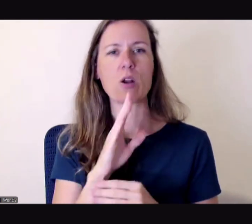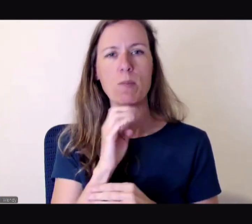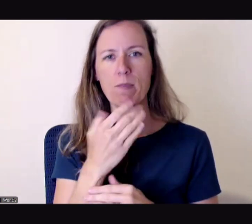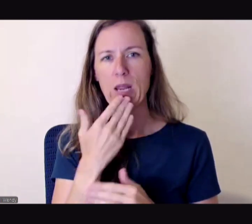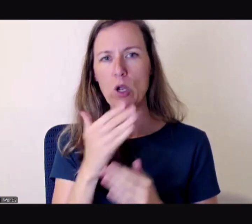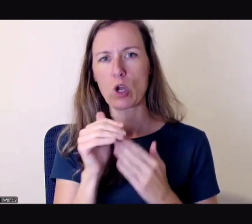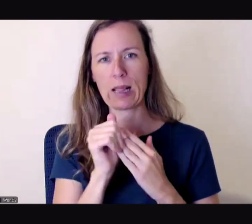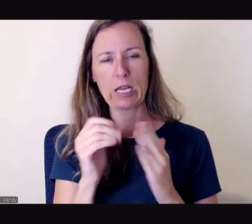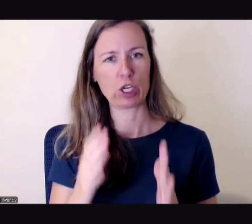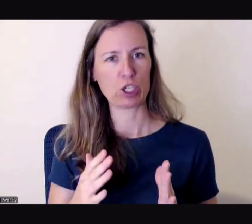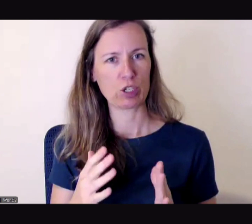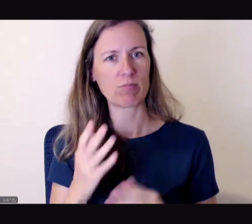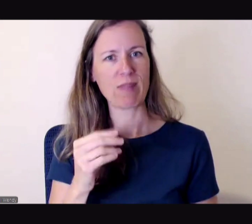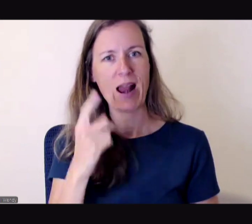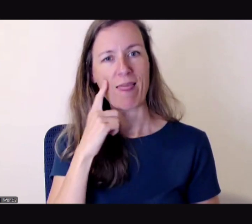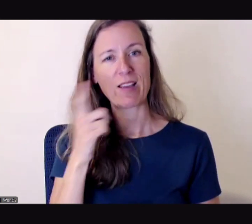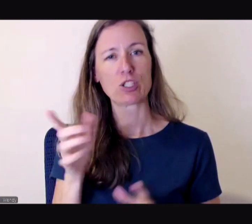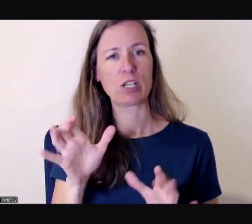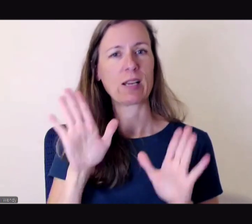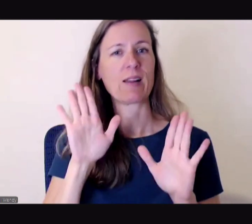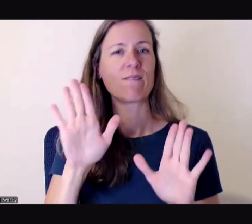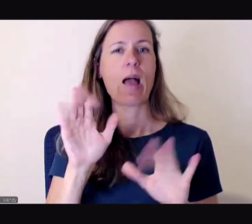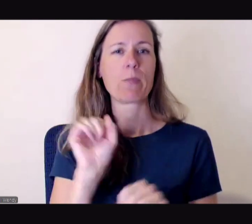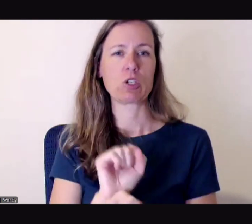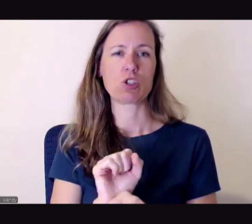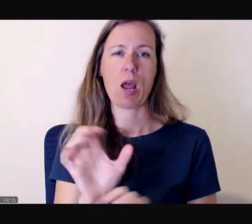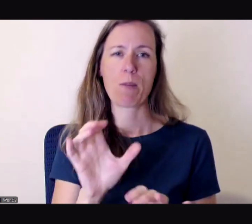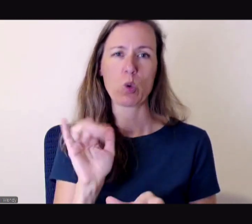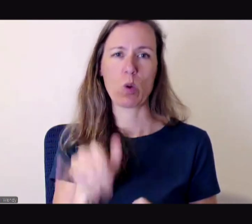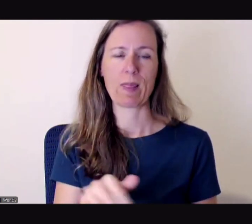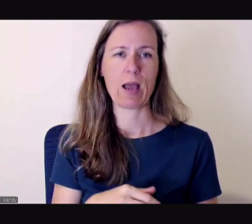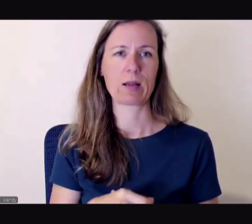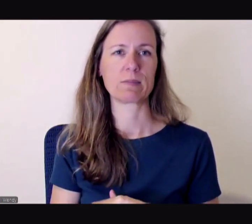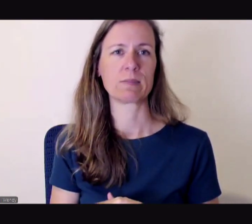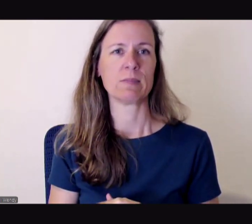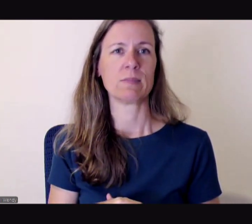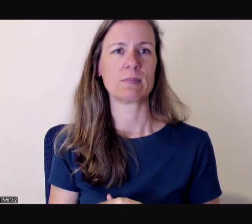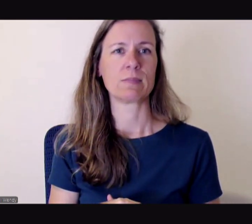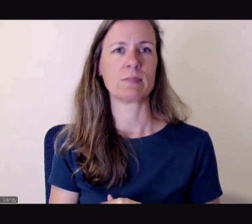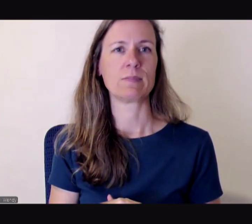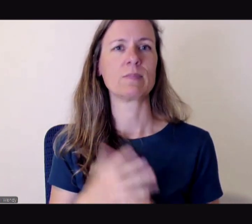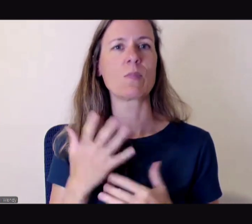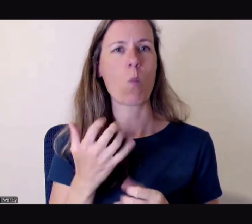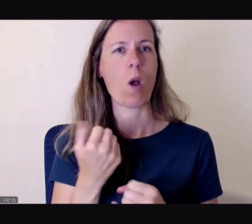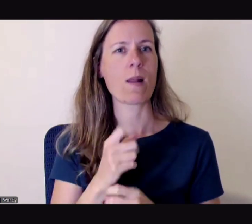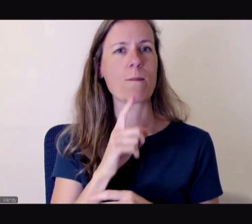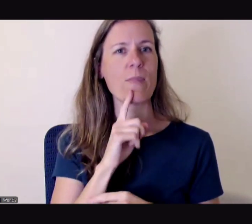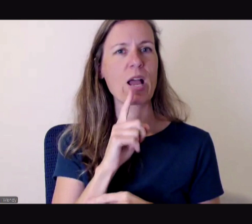think that she did a fabulous job doing that. So I want to make sure that I publicly thank her for her